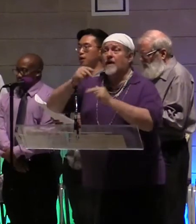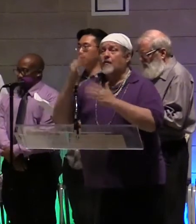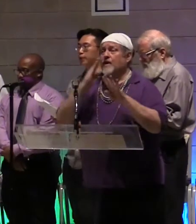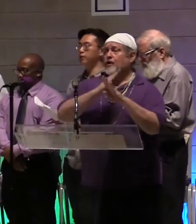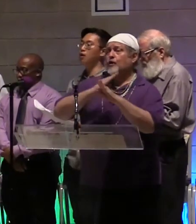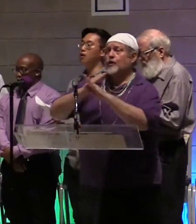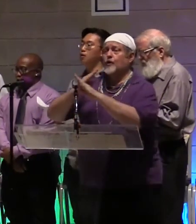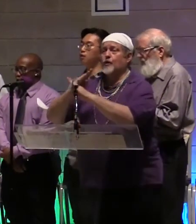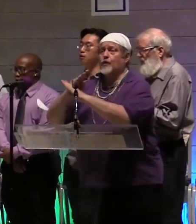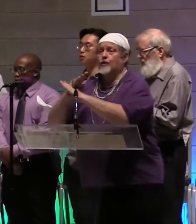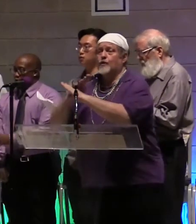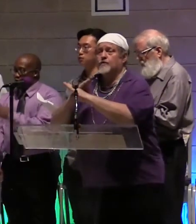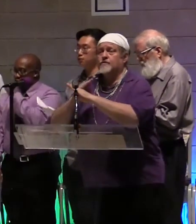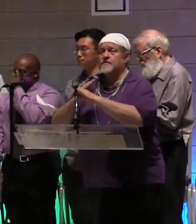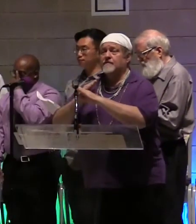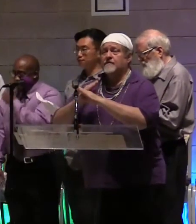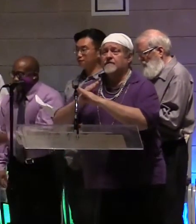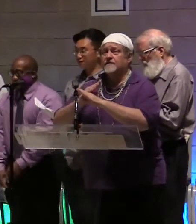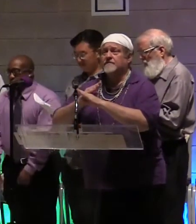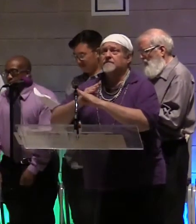your burden yours.